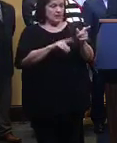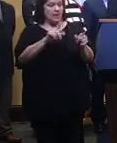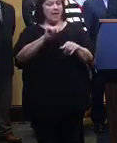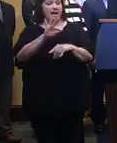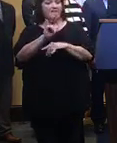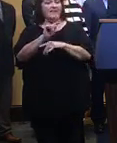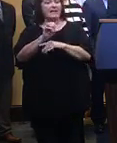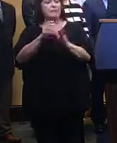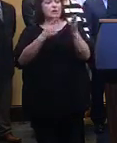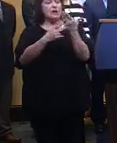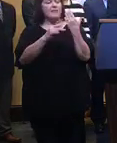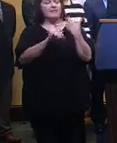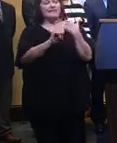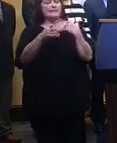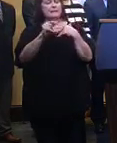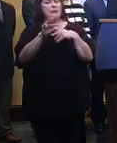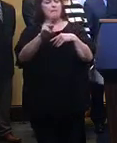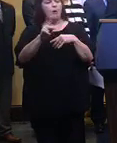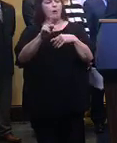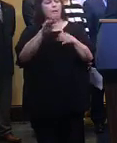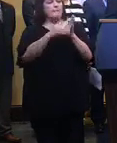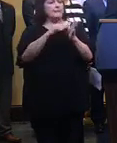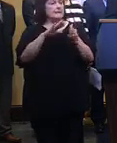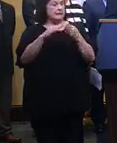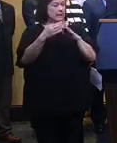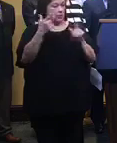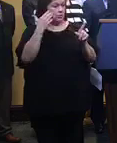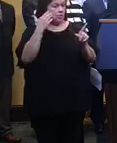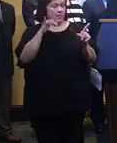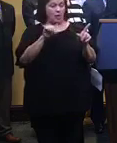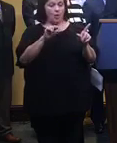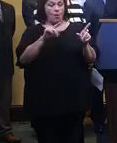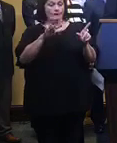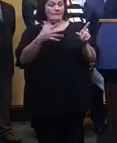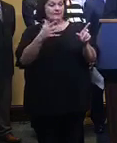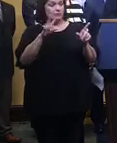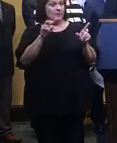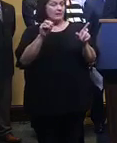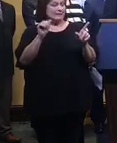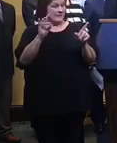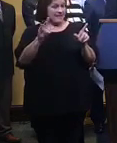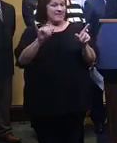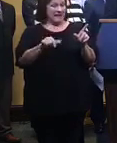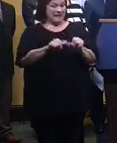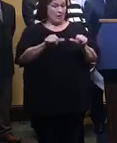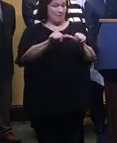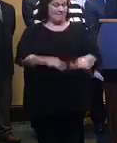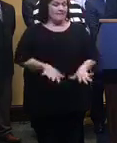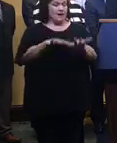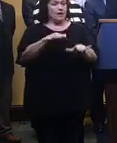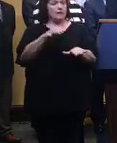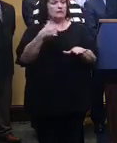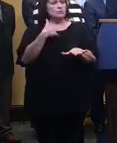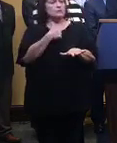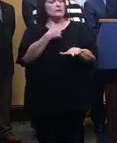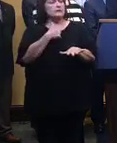of Easton Park in Mid-City. A lot of folks know that area. August 5th, 2017, that area flooded. We just put